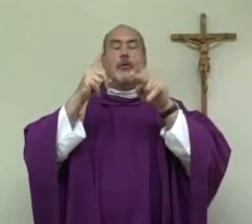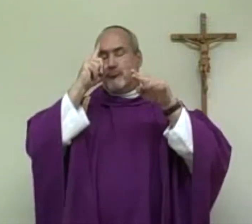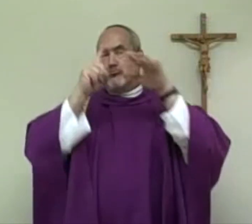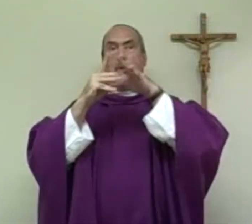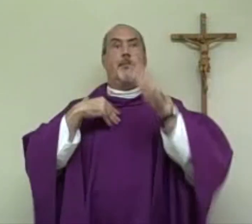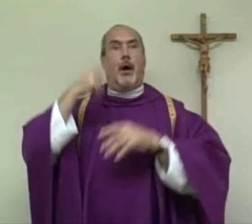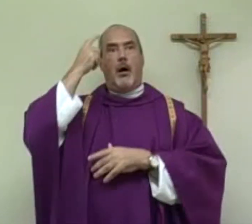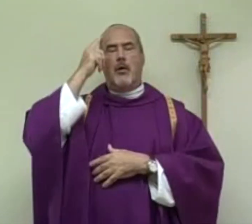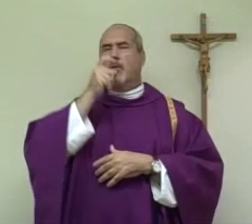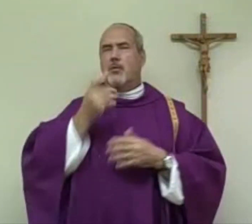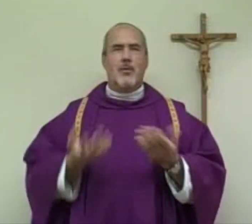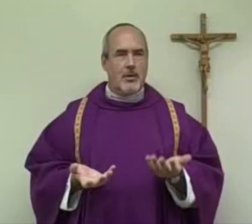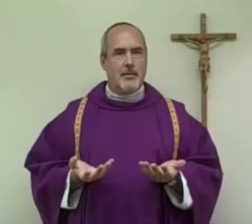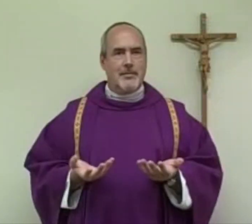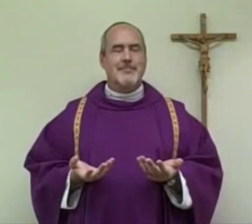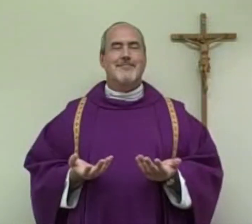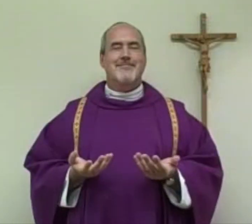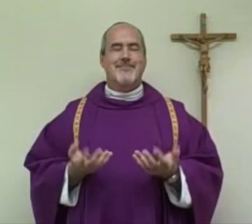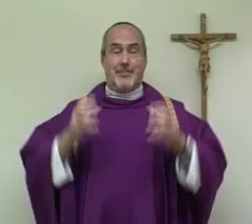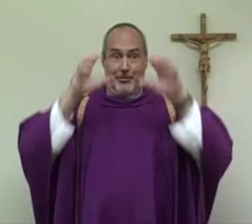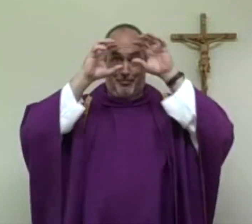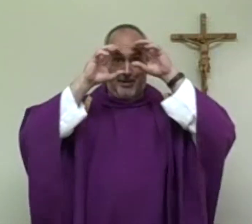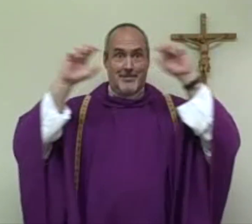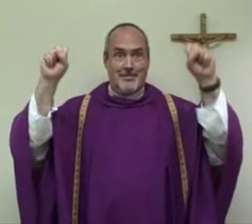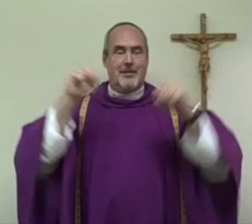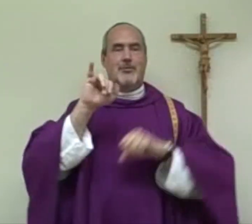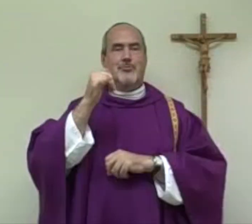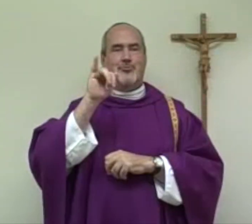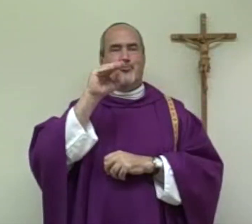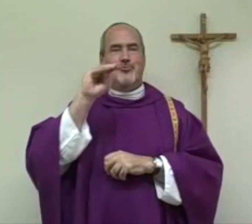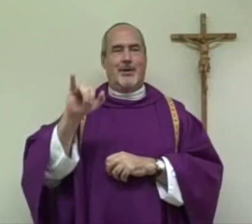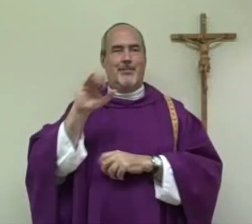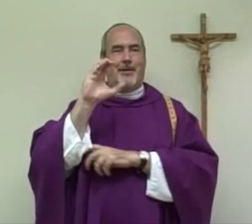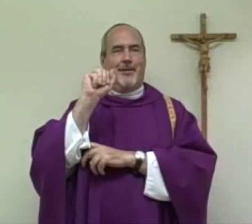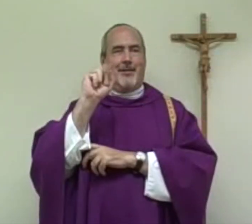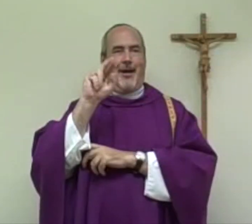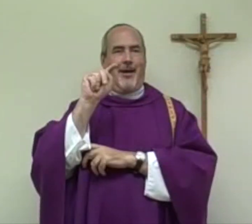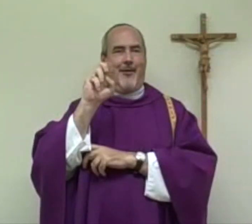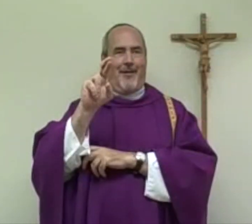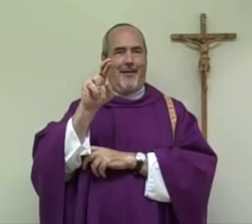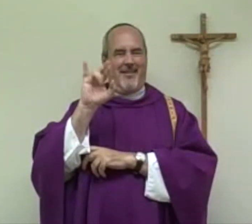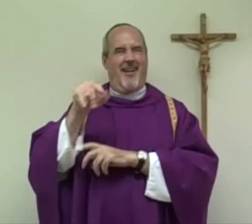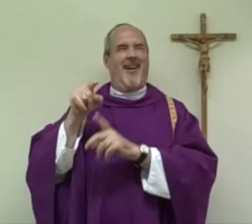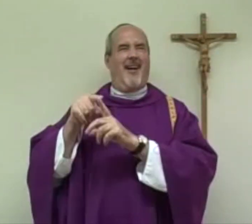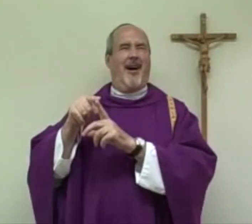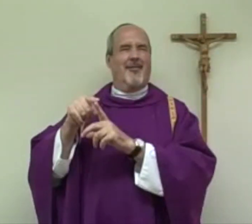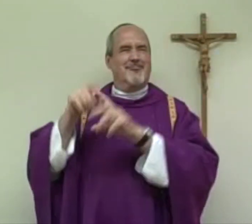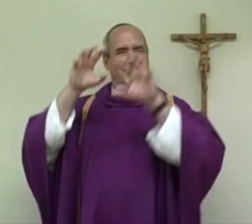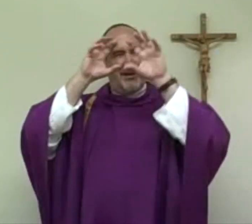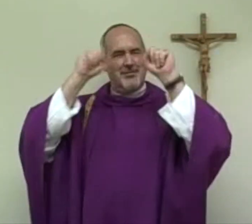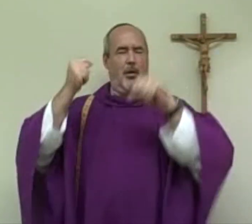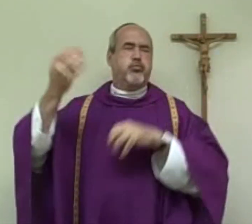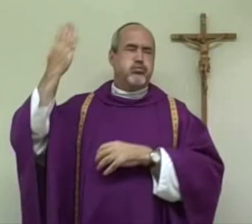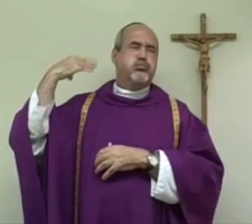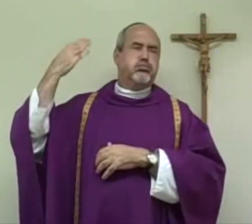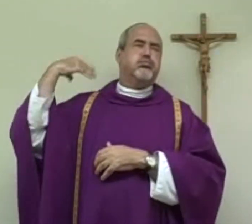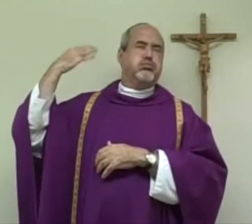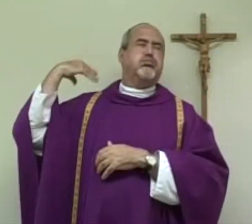In reading today's gospel, it made me think of, guess who? Well, President Jimmy Carter. He was a president